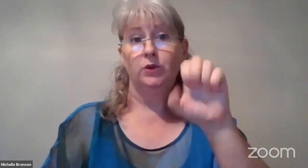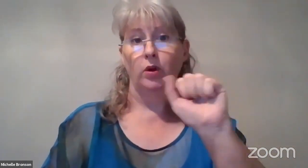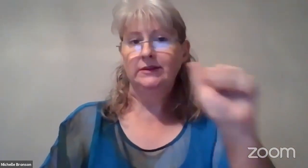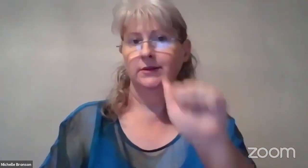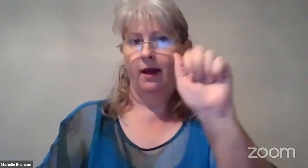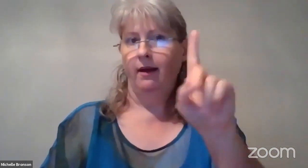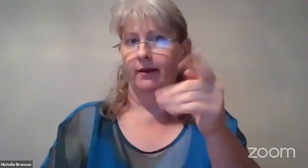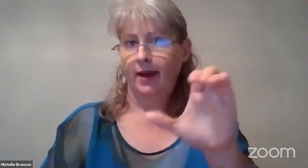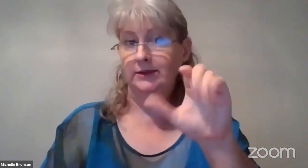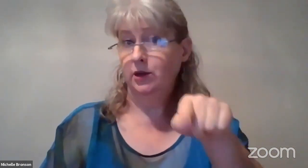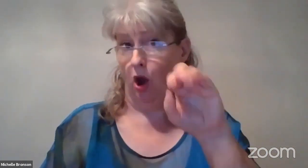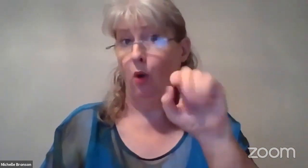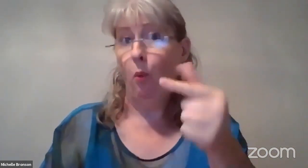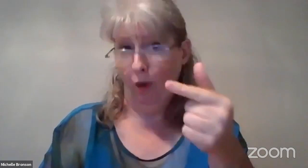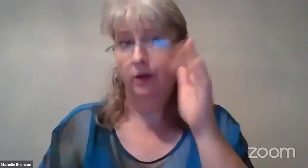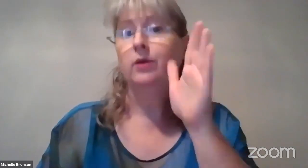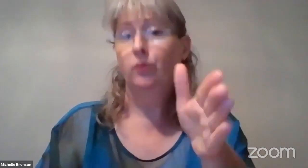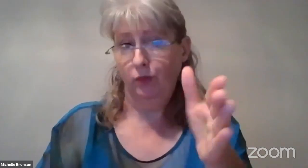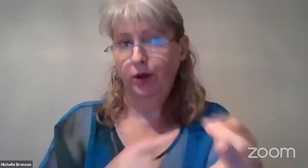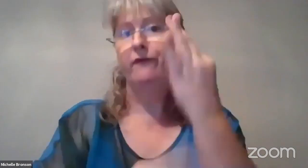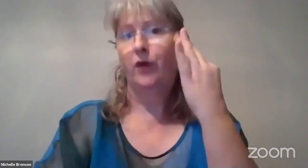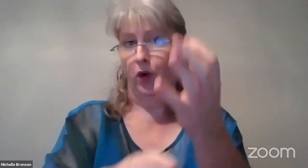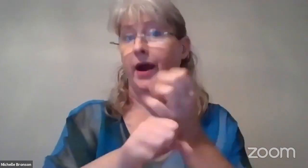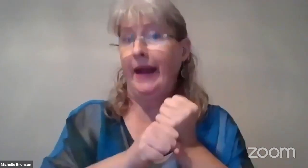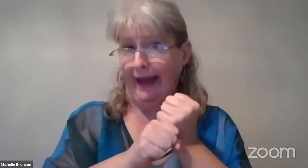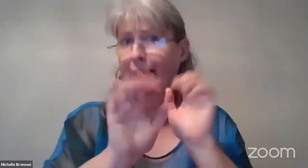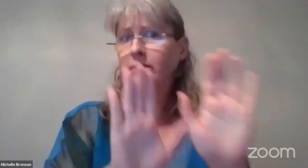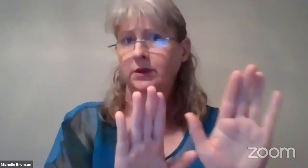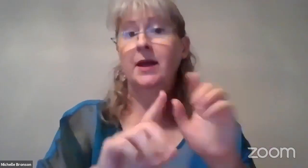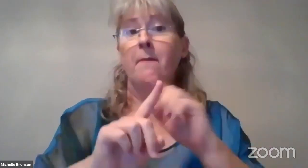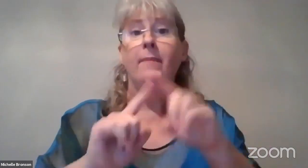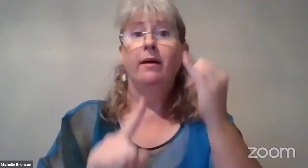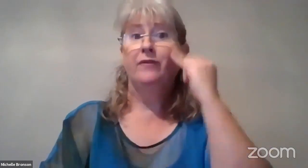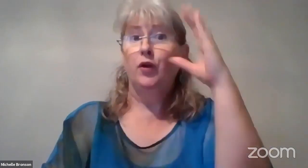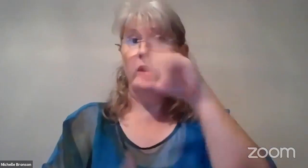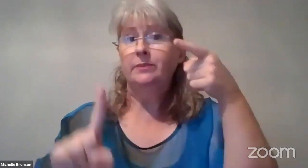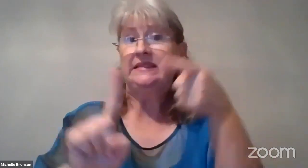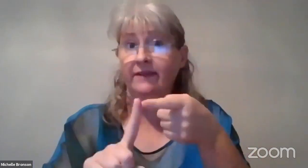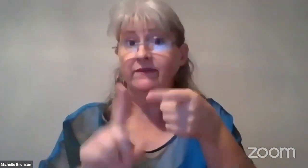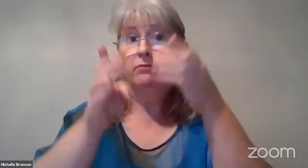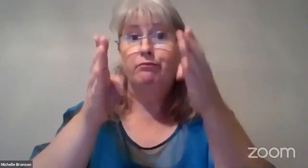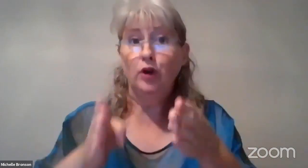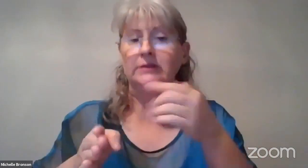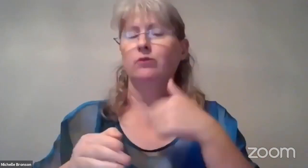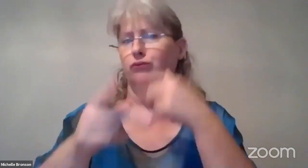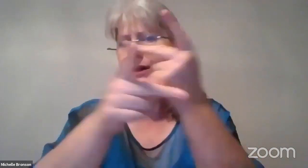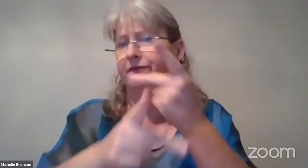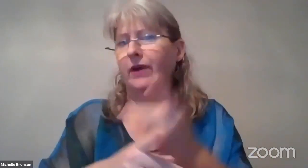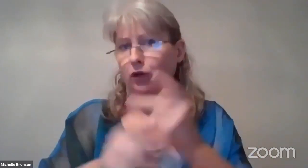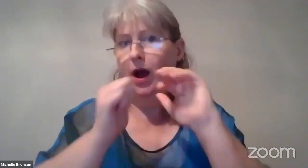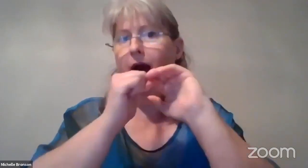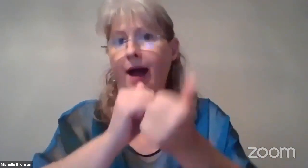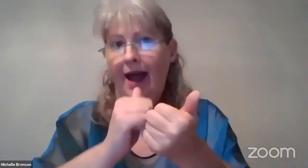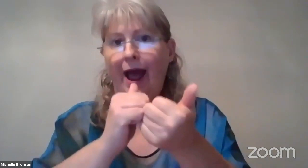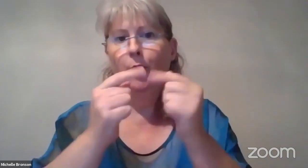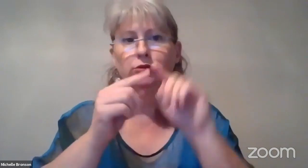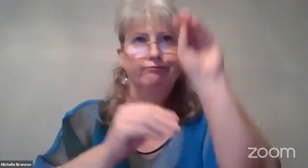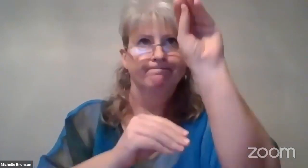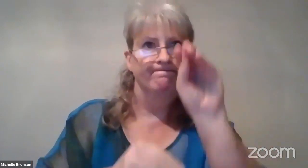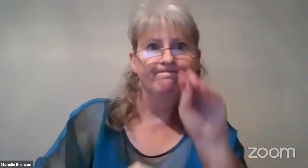right person. Resources at dhhsc.org will always come through, but if you're looking for a specific individual,